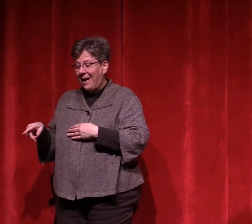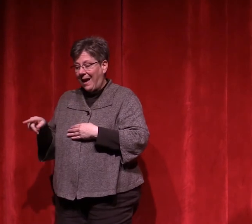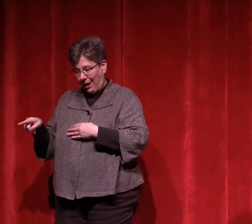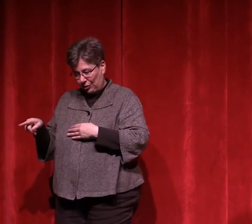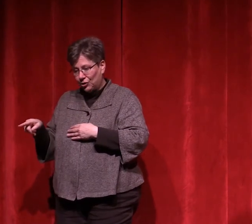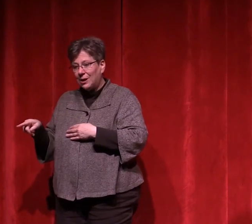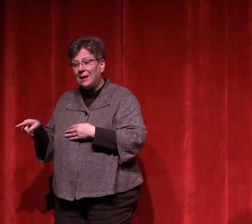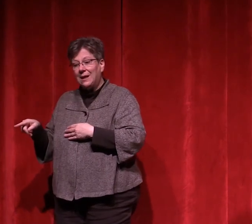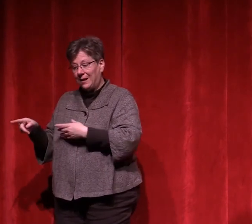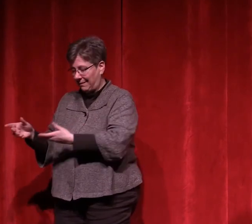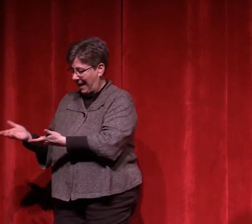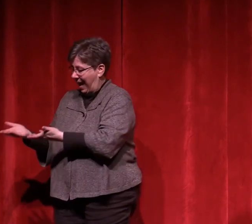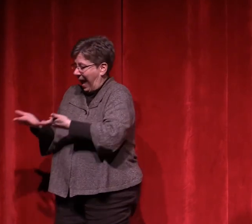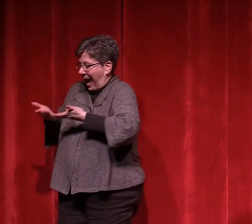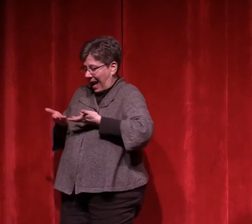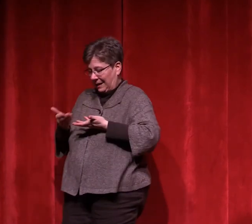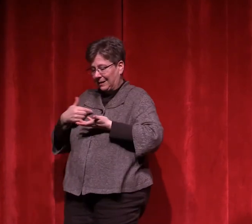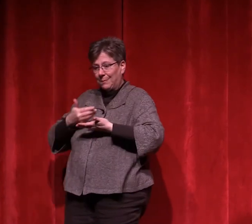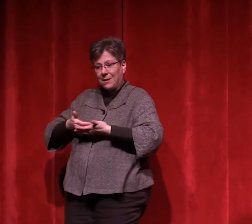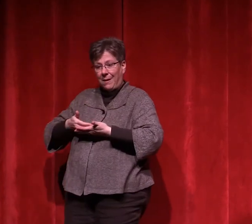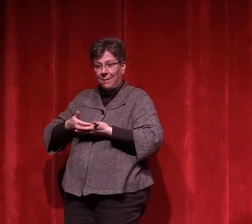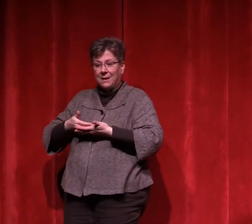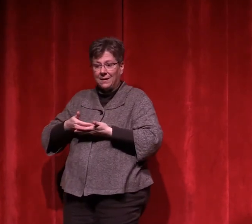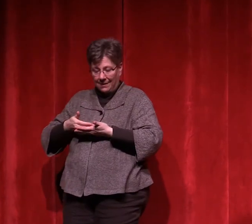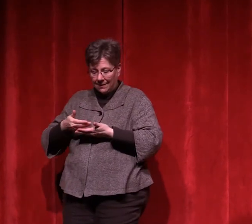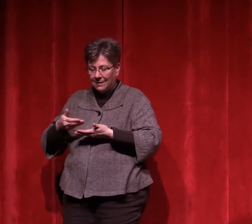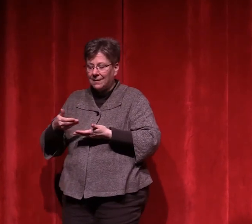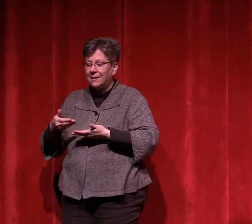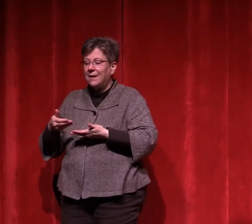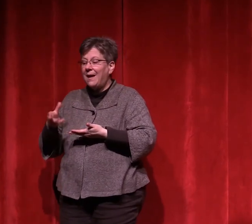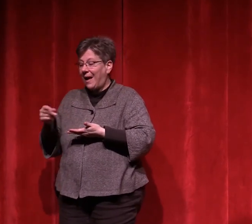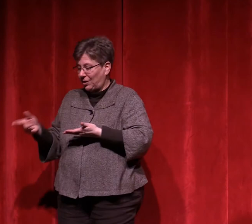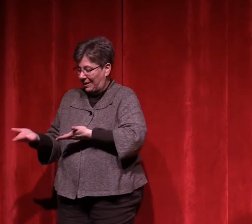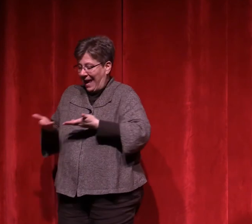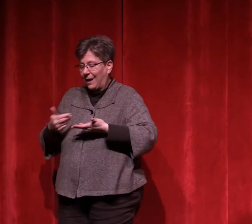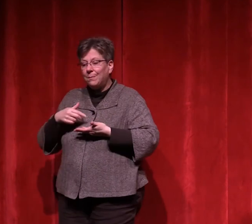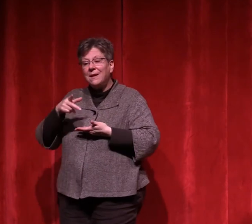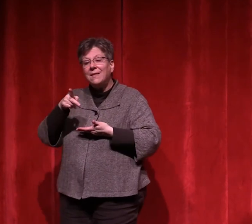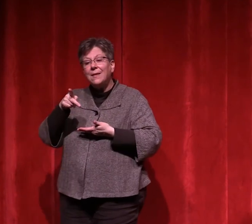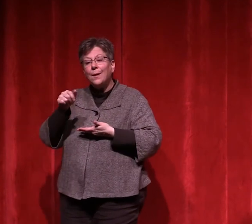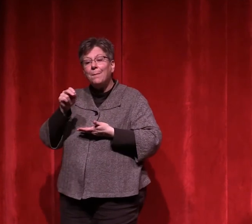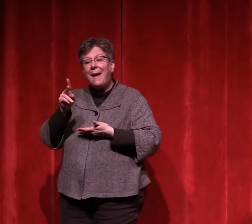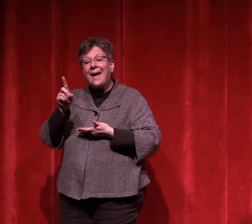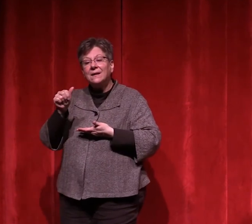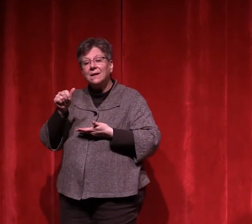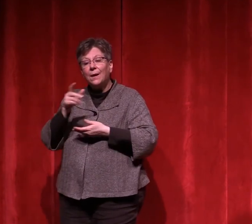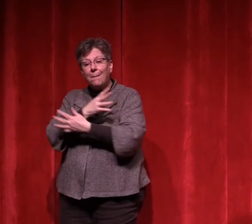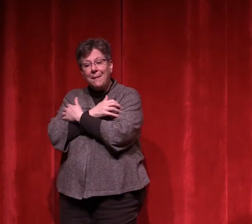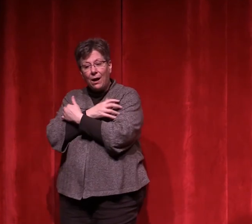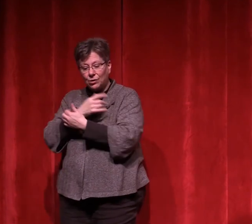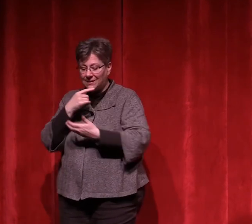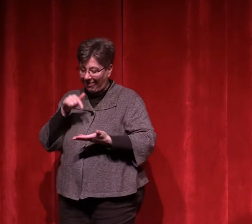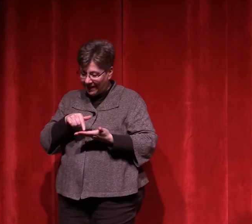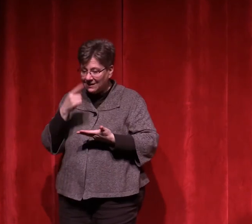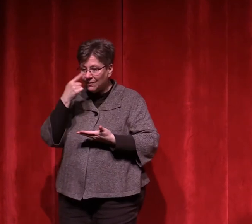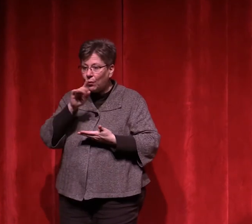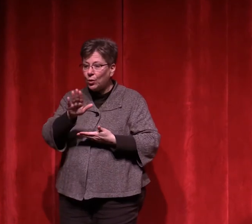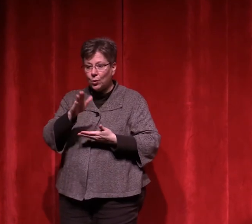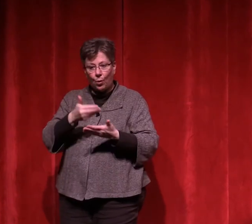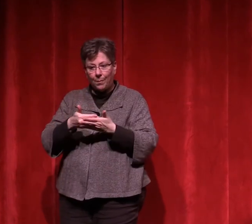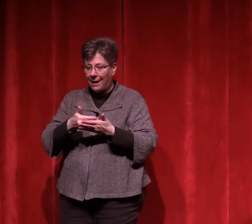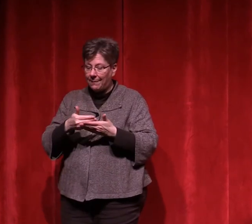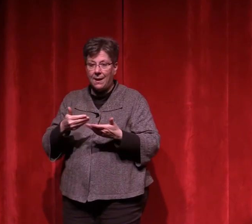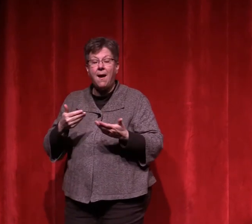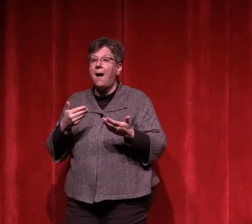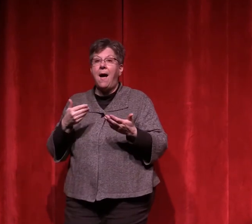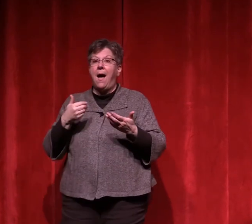And she handed it to us and said, "This is for your baby." And we had a wonderful dinner. I don't know how I got the